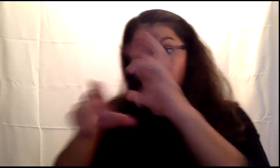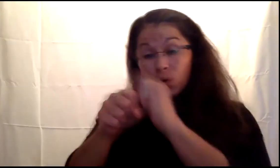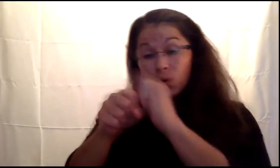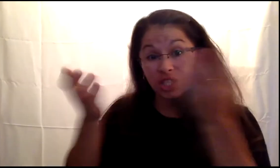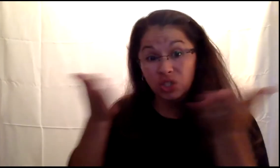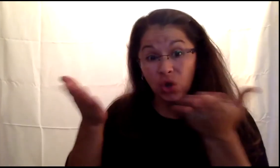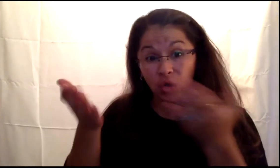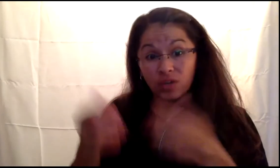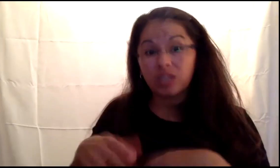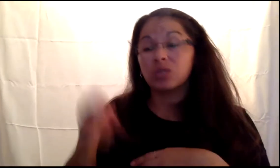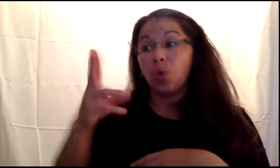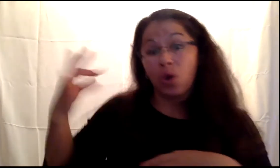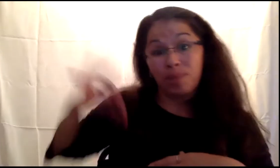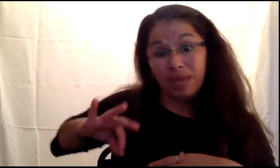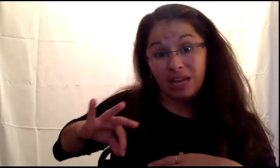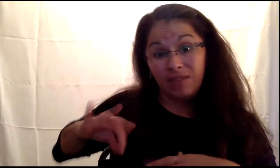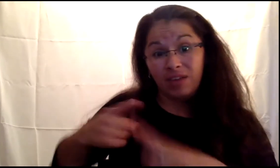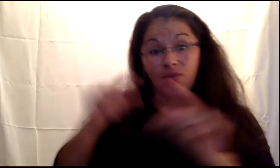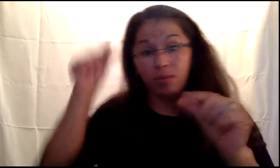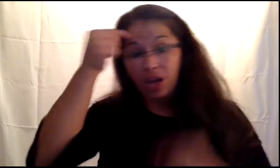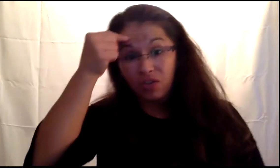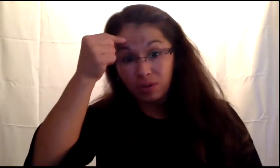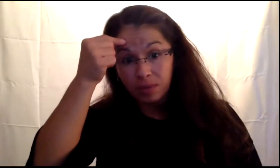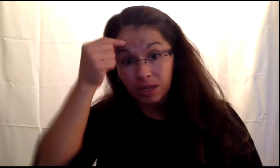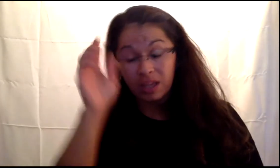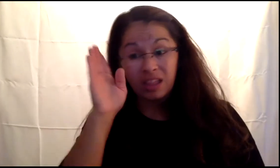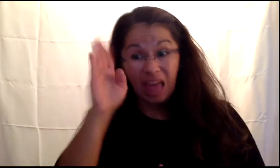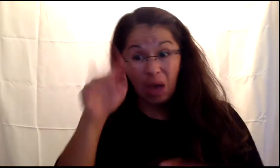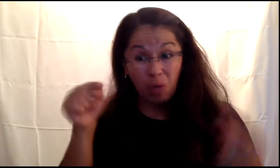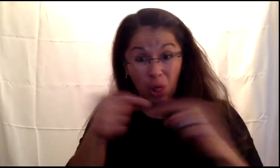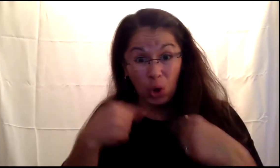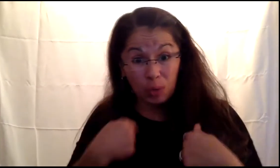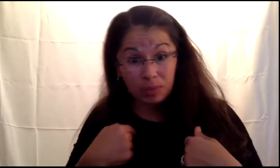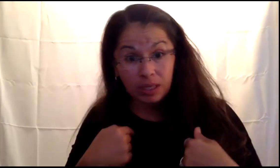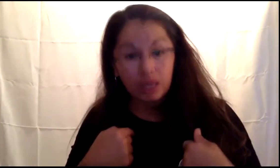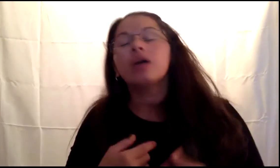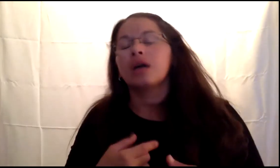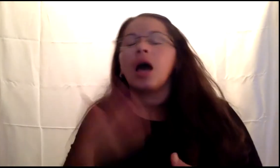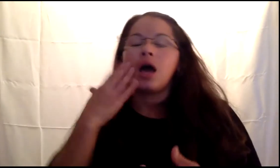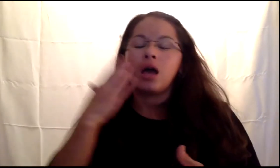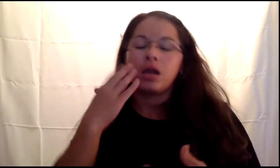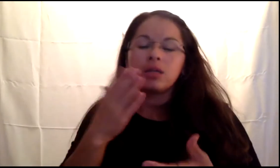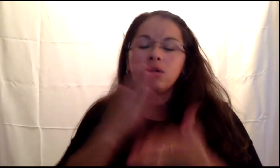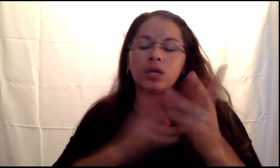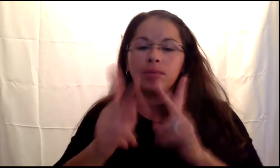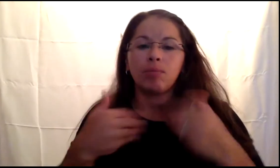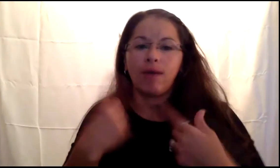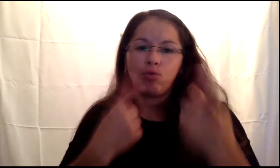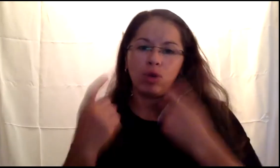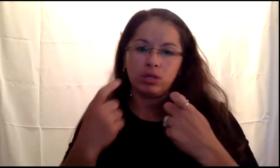a benefit from the government, right? And so I know that those are questions that people might have. Specifically, right now, college campuses,